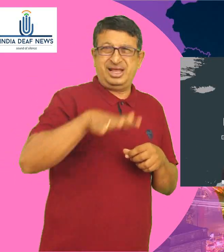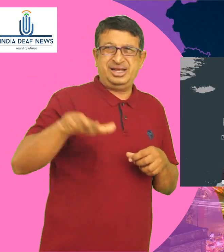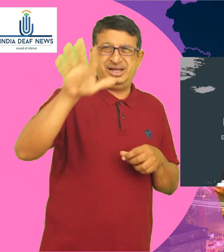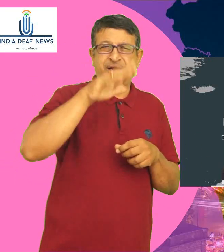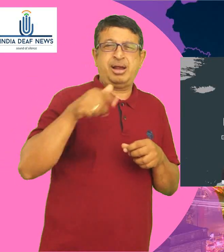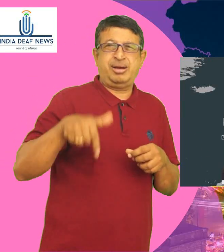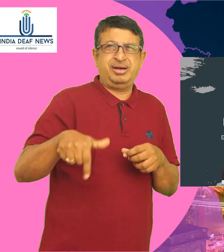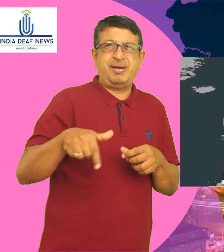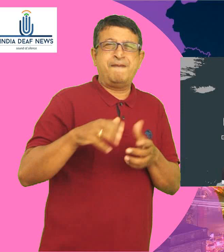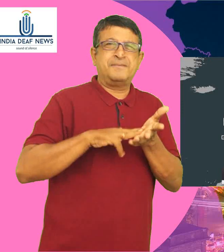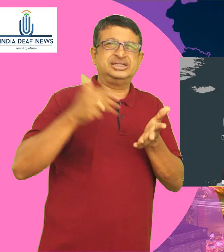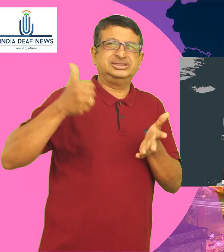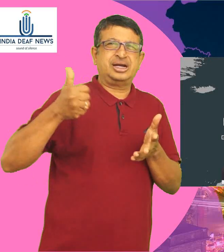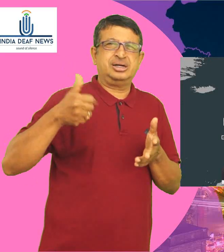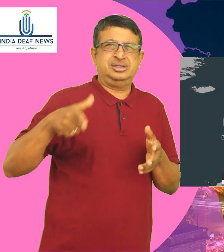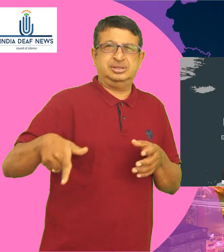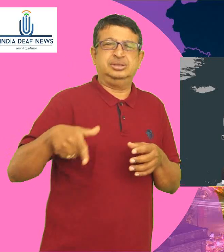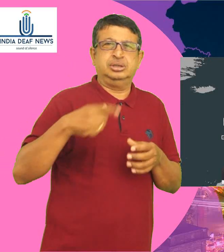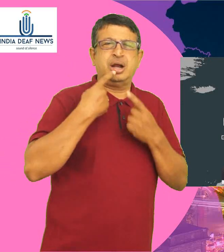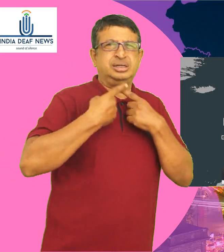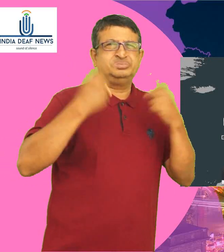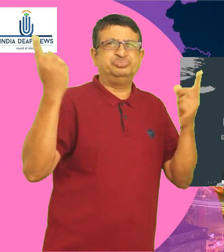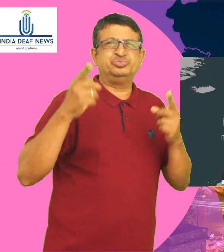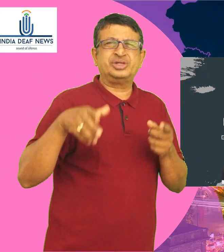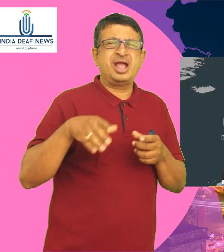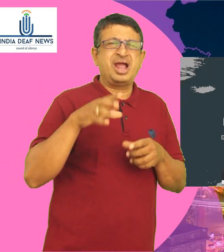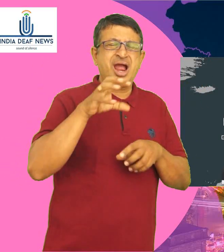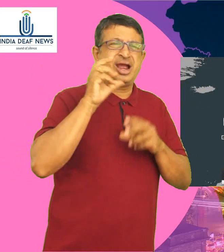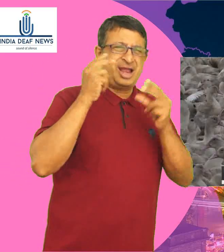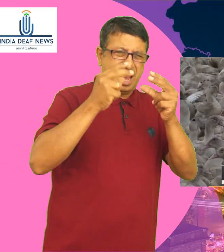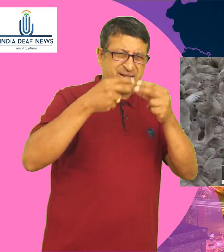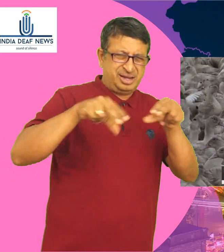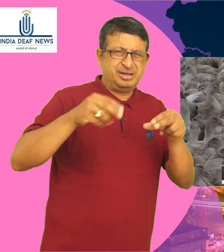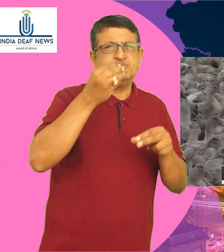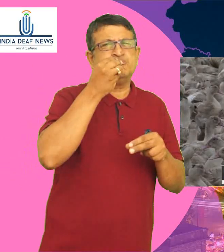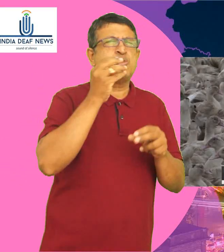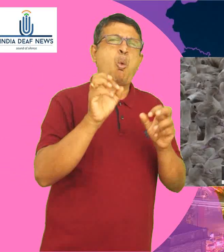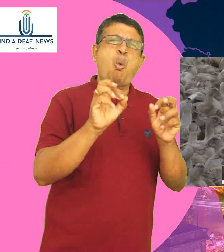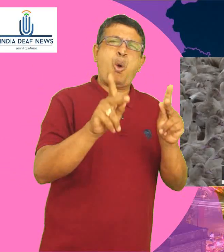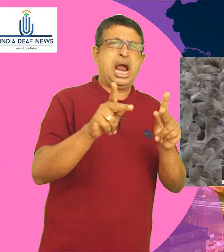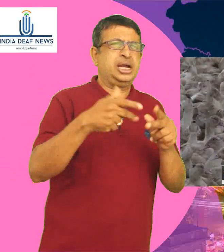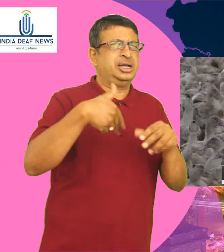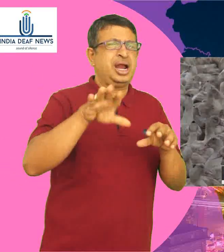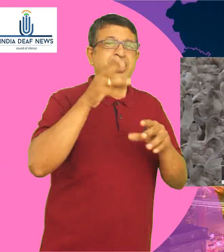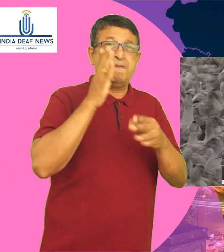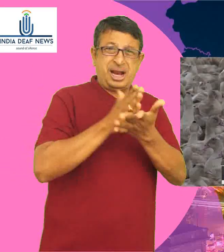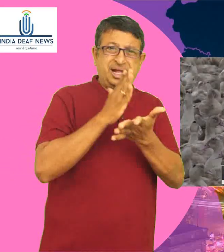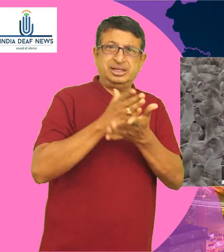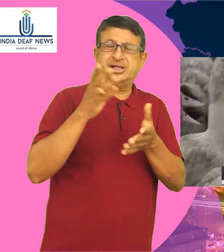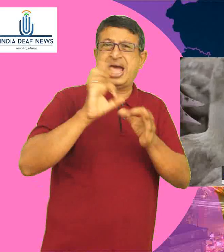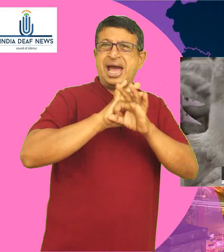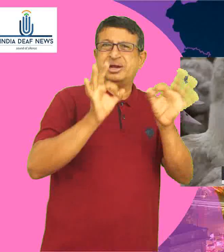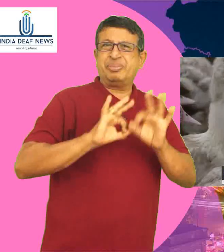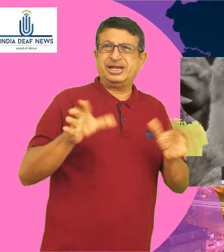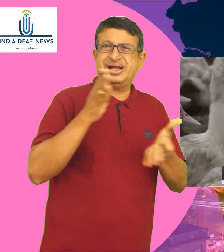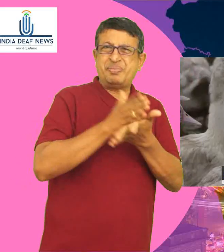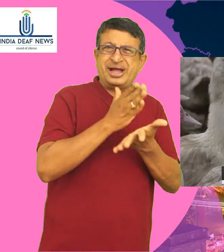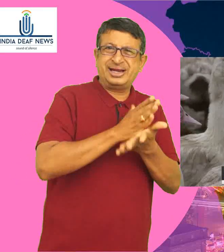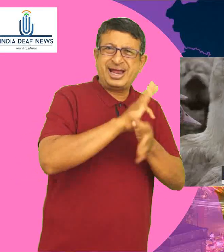Sweden, Poland, Croatia, and Ukraine. In Germany, at least 62,000 turkeys and ducks are in